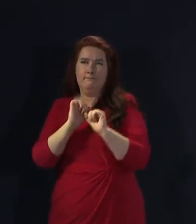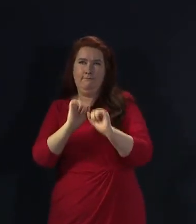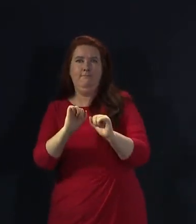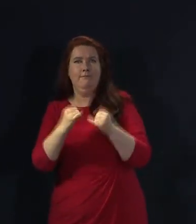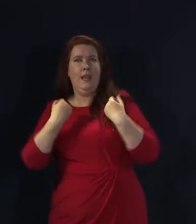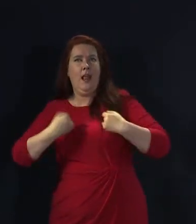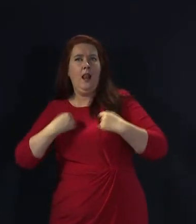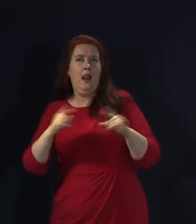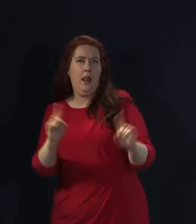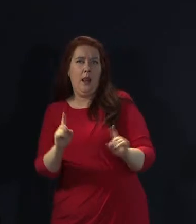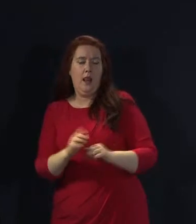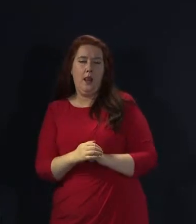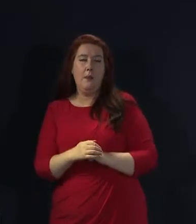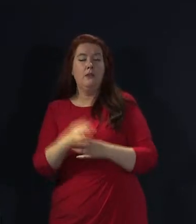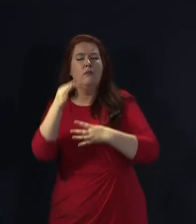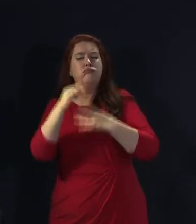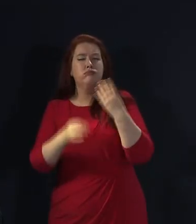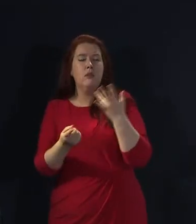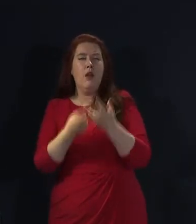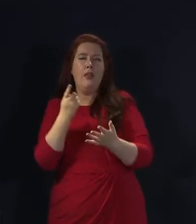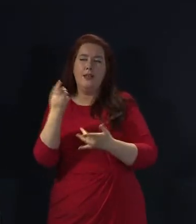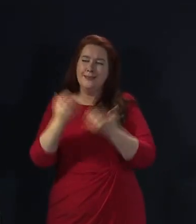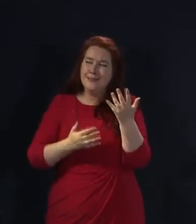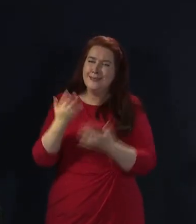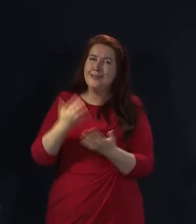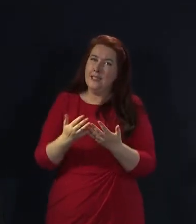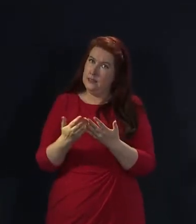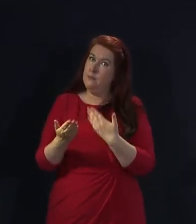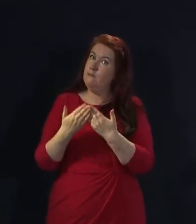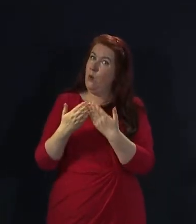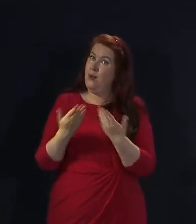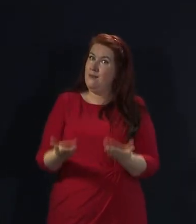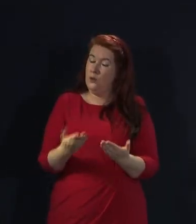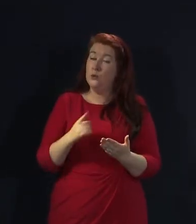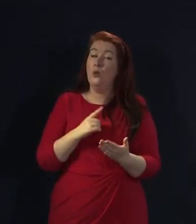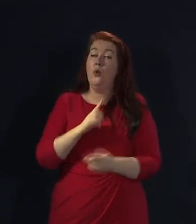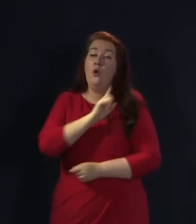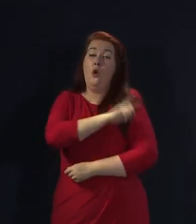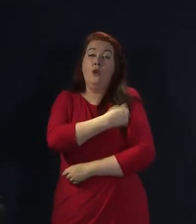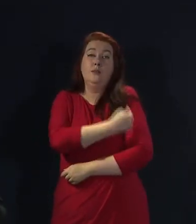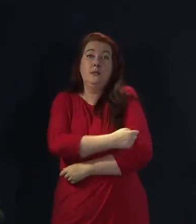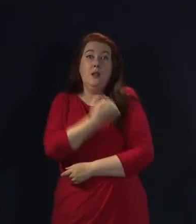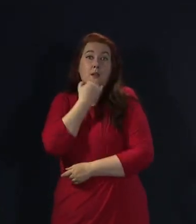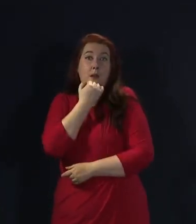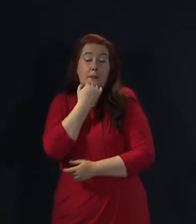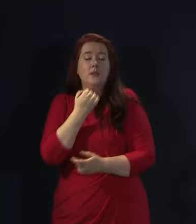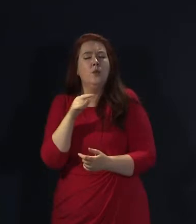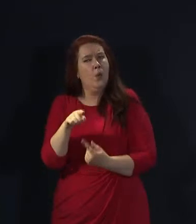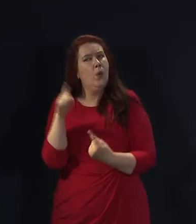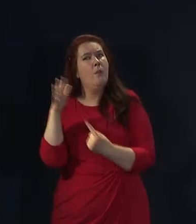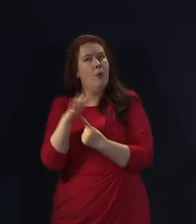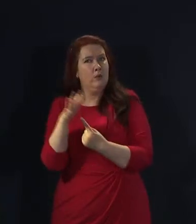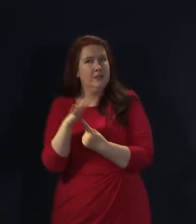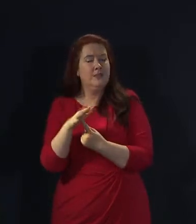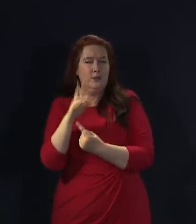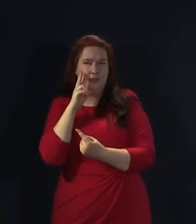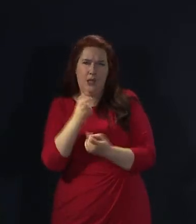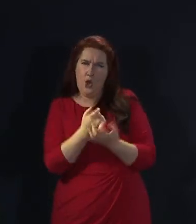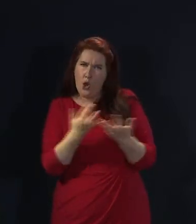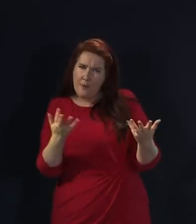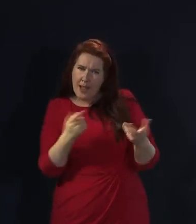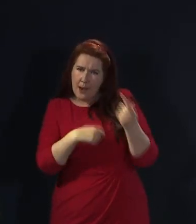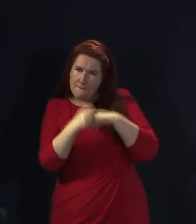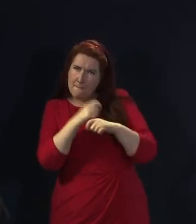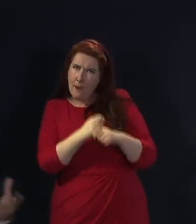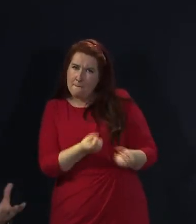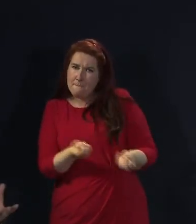But of course, other indicators are coming more to the fore now. So hospitalisation becomes a really important aspect of this because the